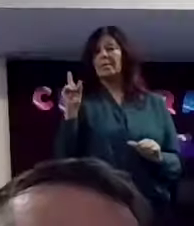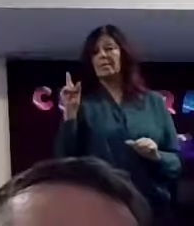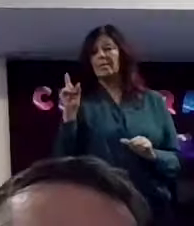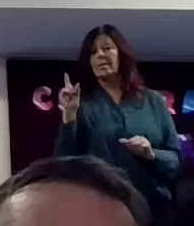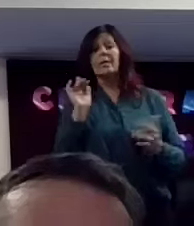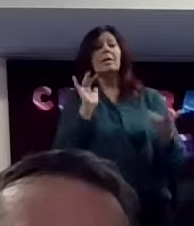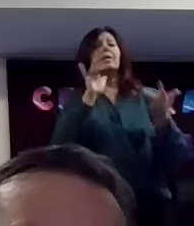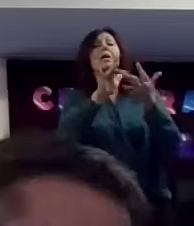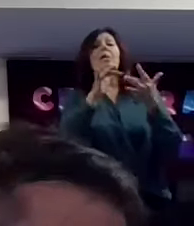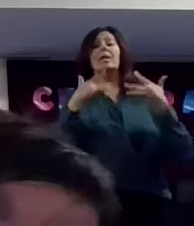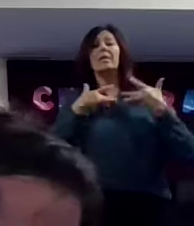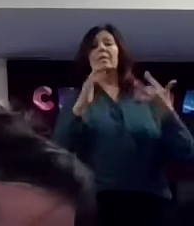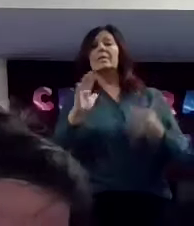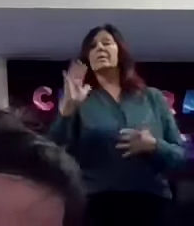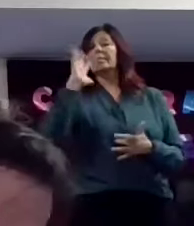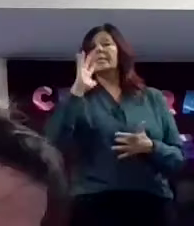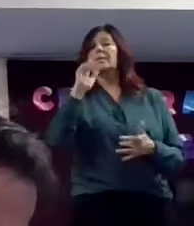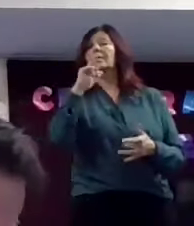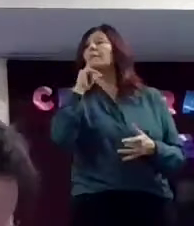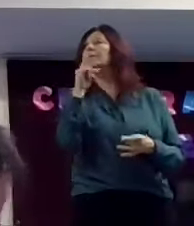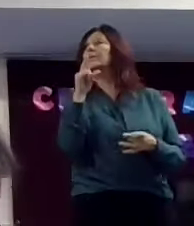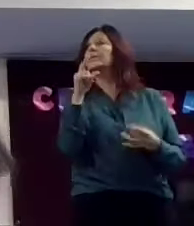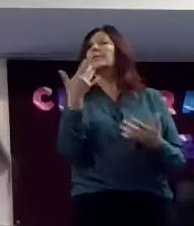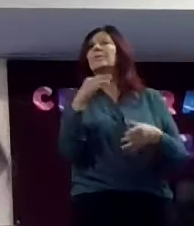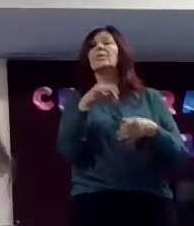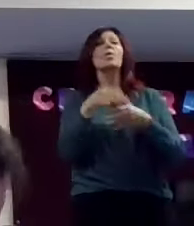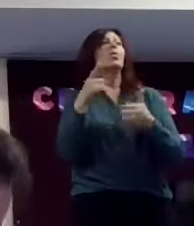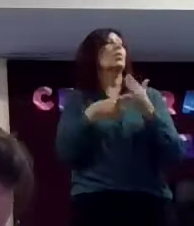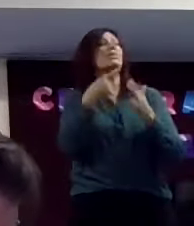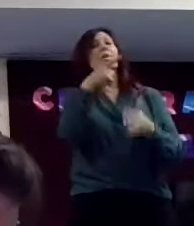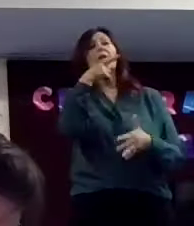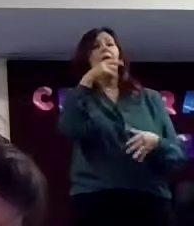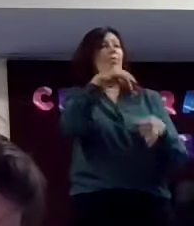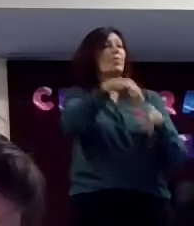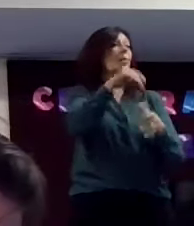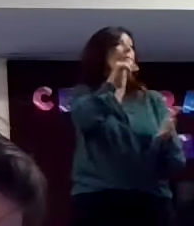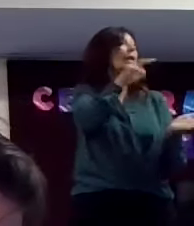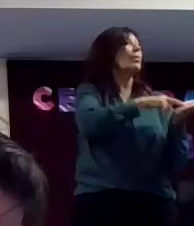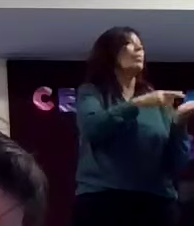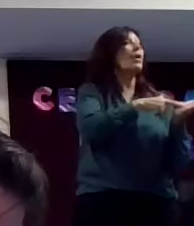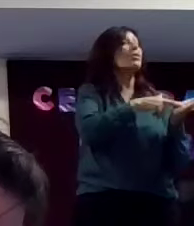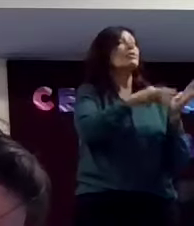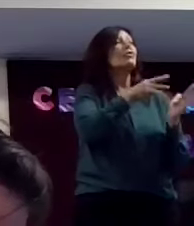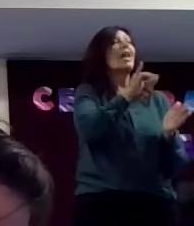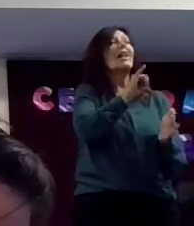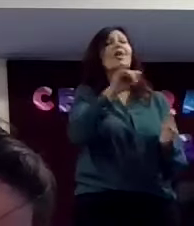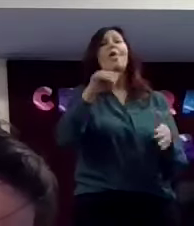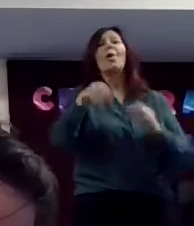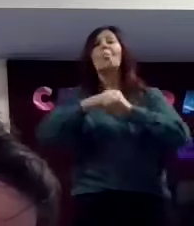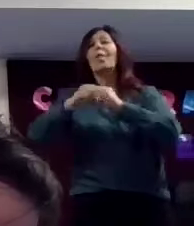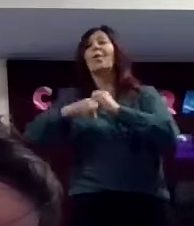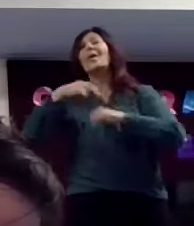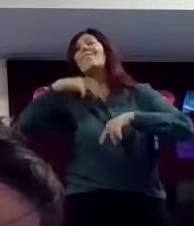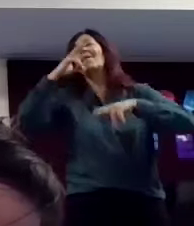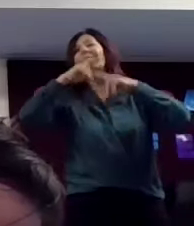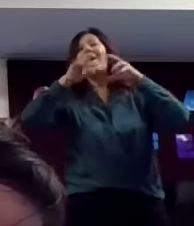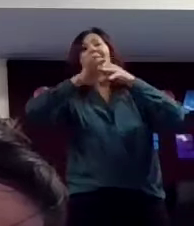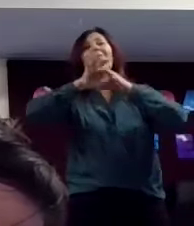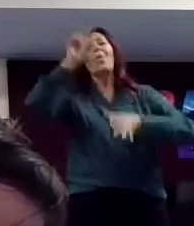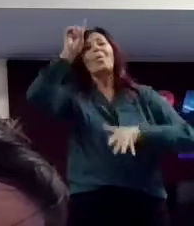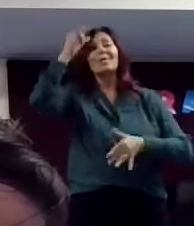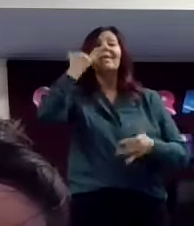An outreach event that we've done in the past, and we're voting what's for lunch, so are you voting peanut butter and jelly or bologna? So we have a fun mock ballot